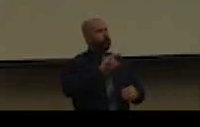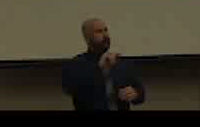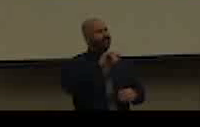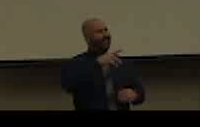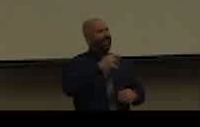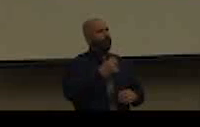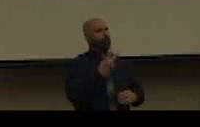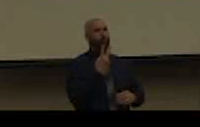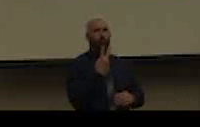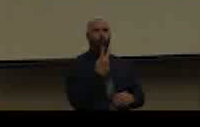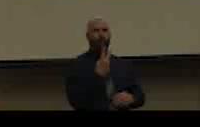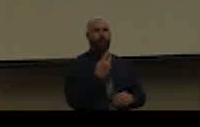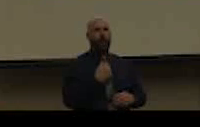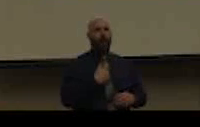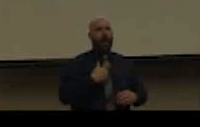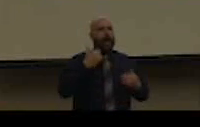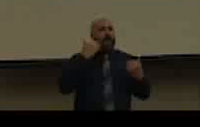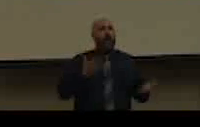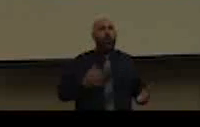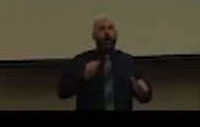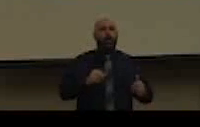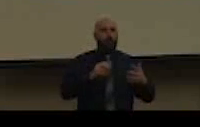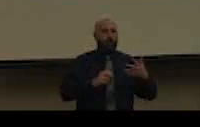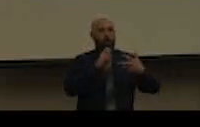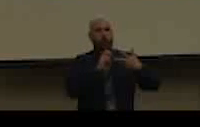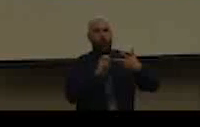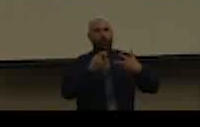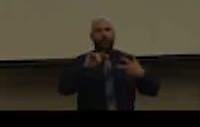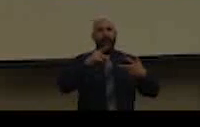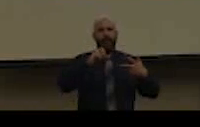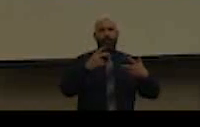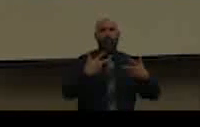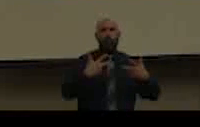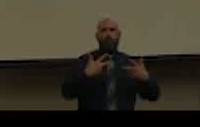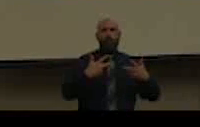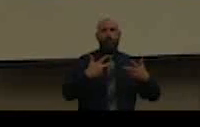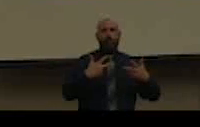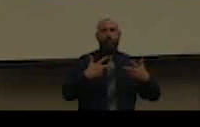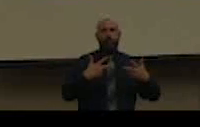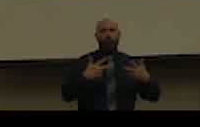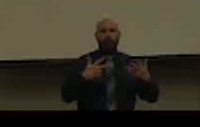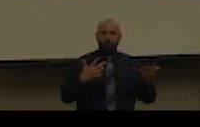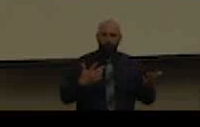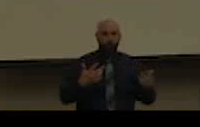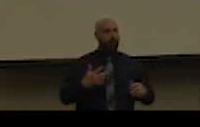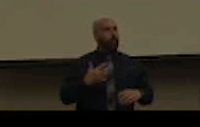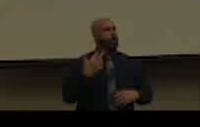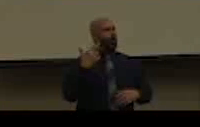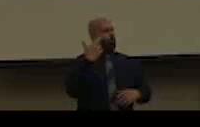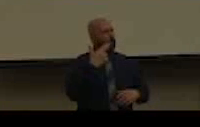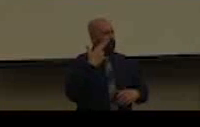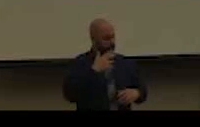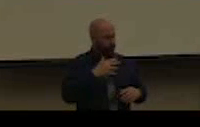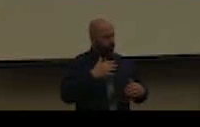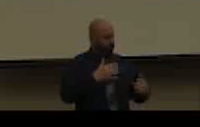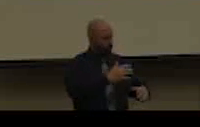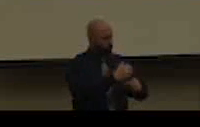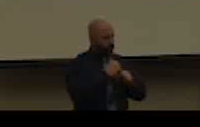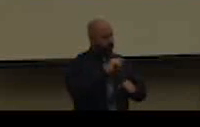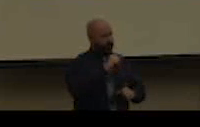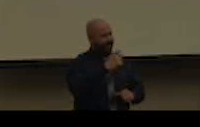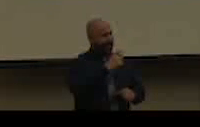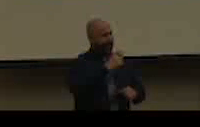said to her, but do you realize that comes with tax credits for your staff who are not paid as much as you'd want to pay them? Do you realize that comes